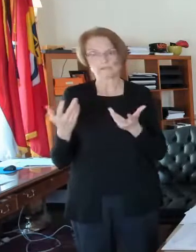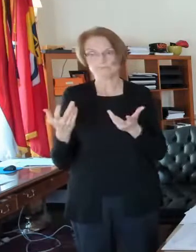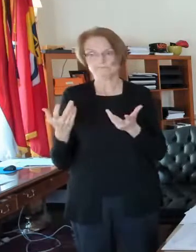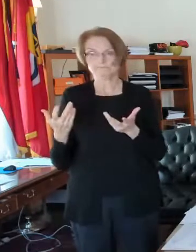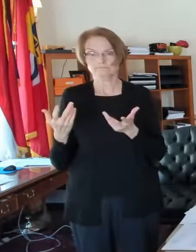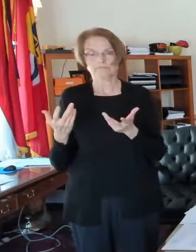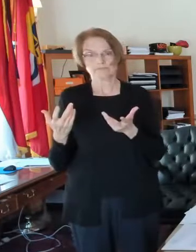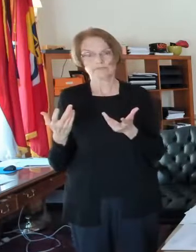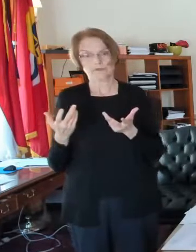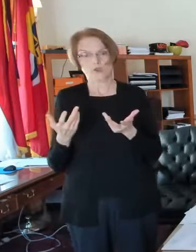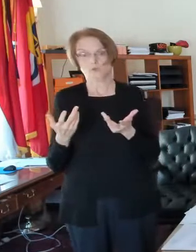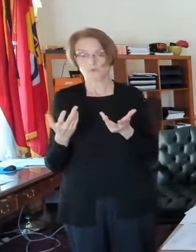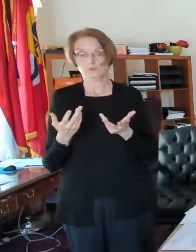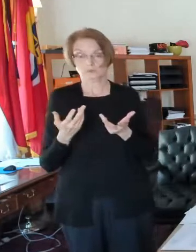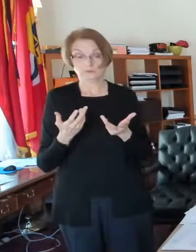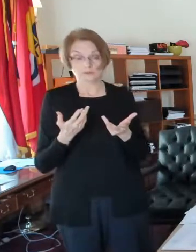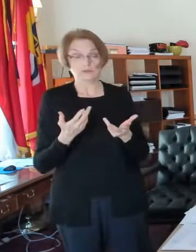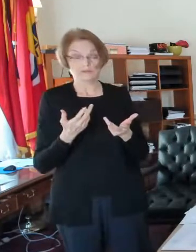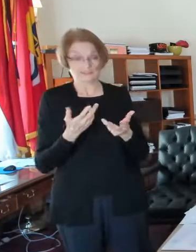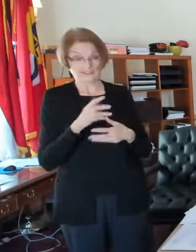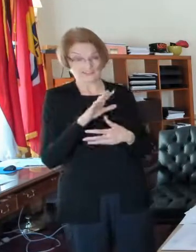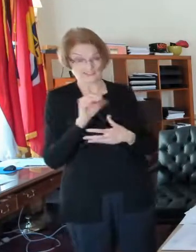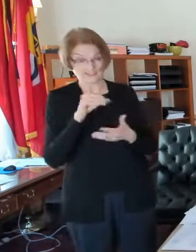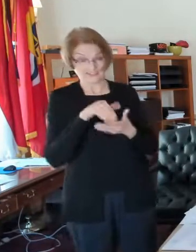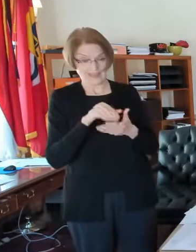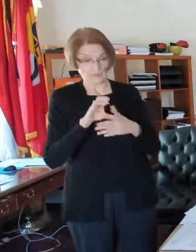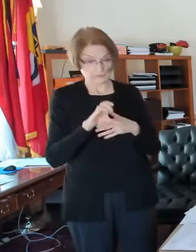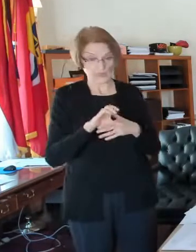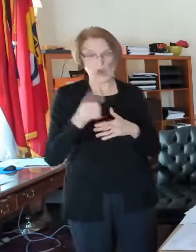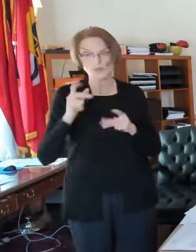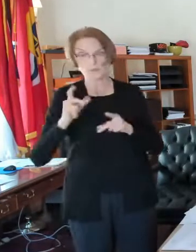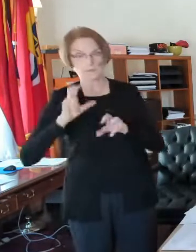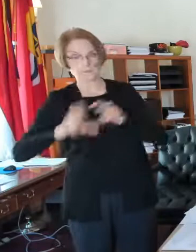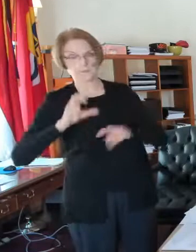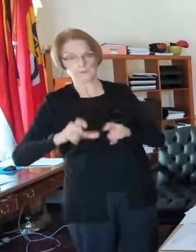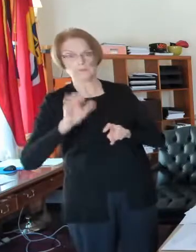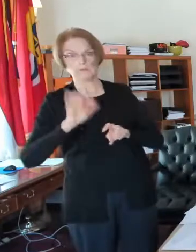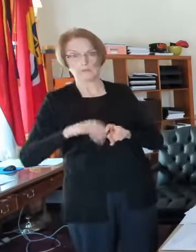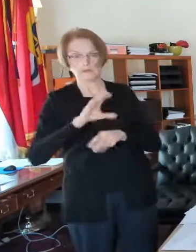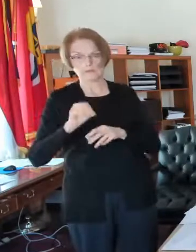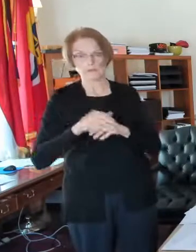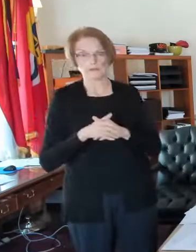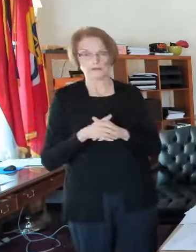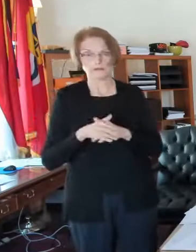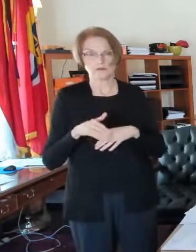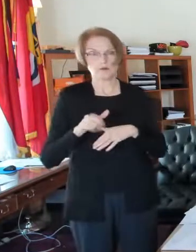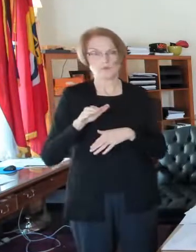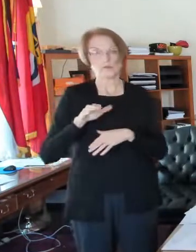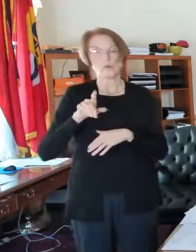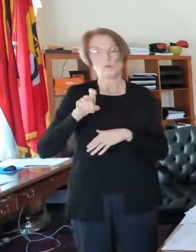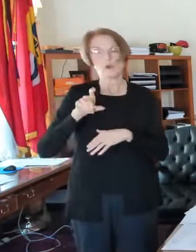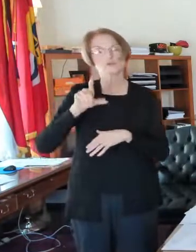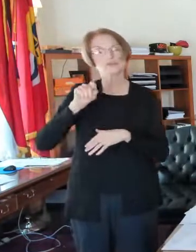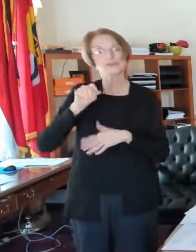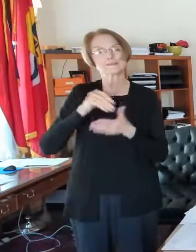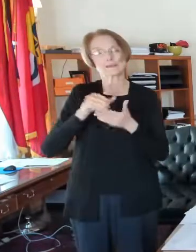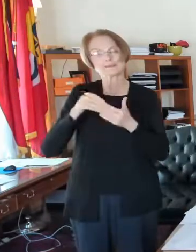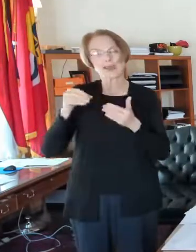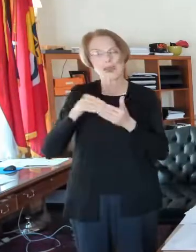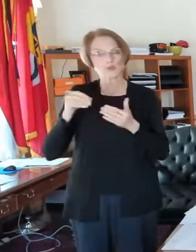in and invested the big money. So Arch Grants announced yesterday over $21 million endowment to keep that